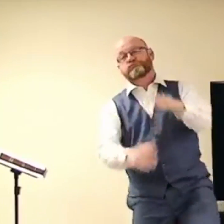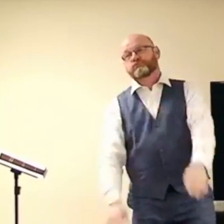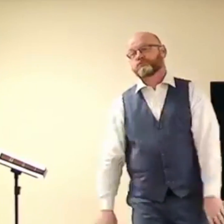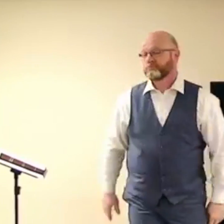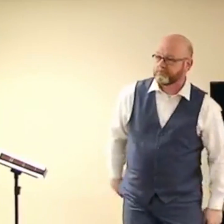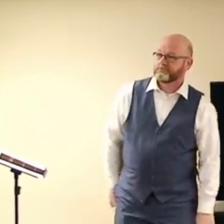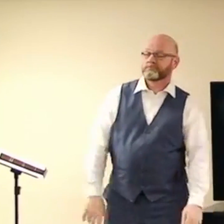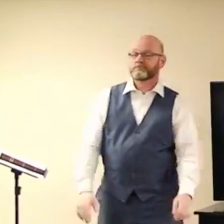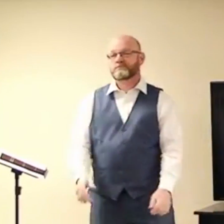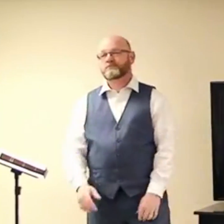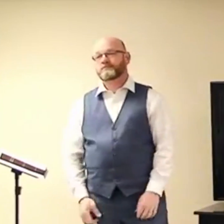practicing kicking.